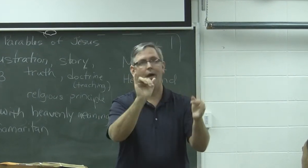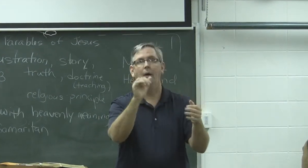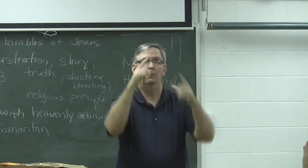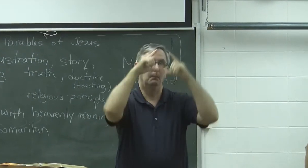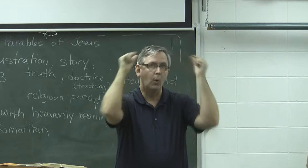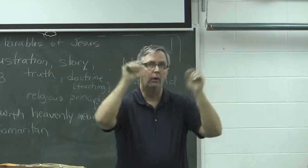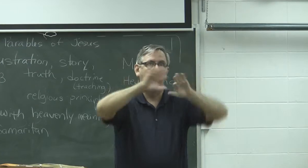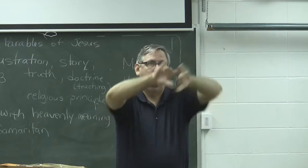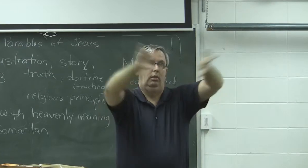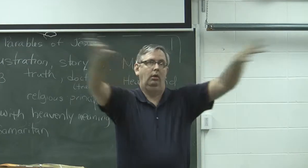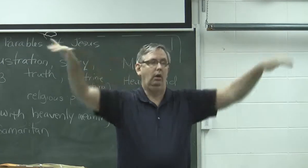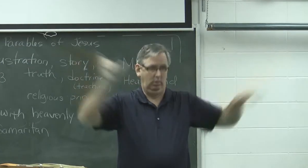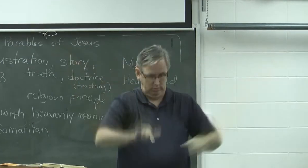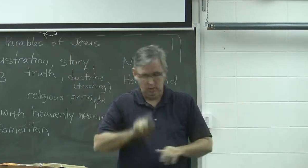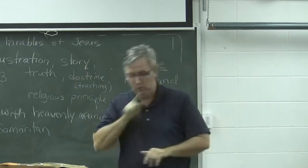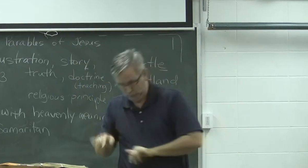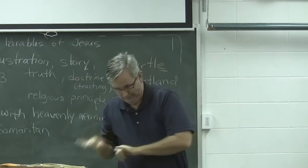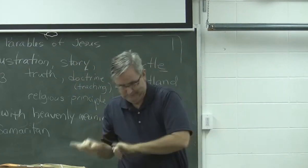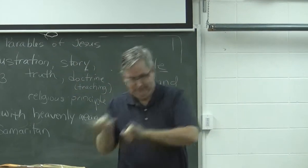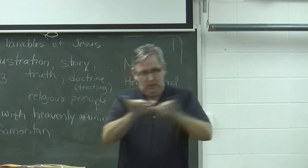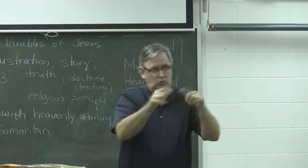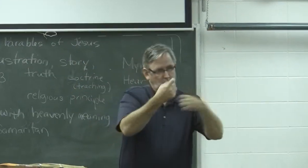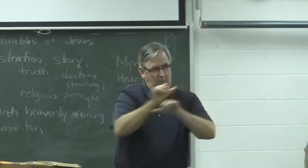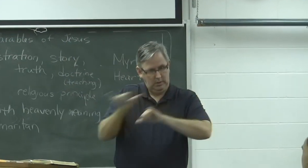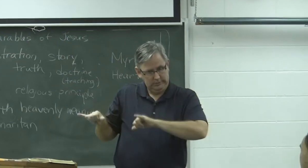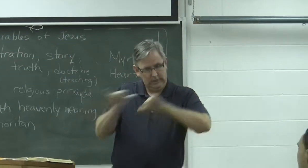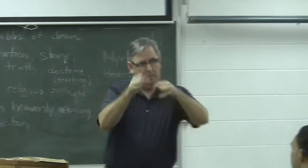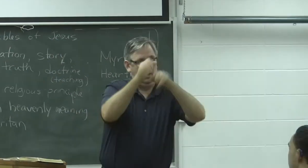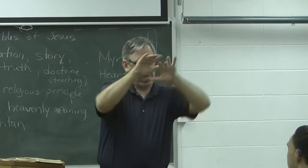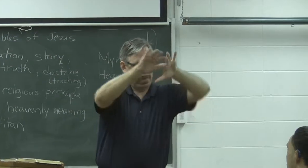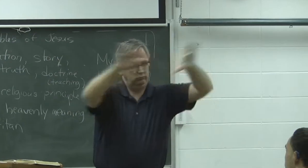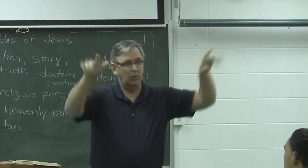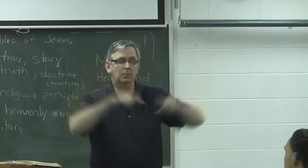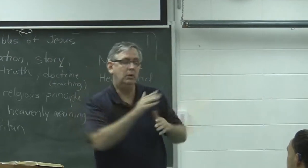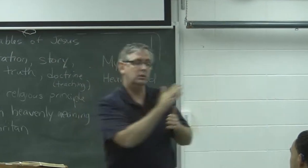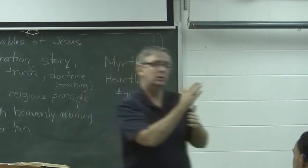they're based on a true story. That really did happen. So they tried to make a movie that was similar to it.